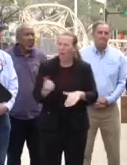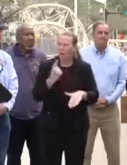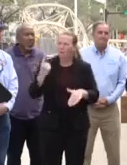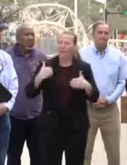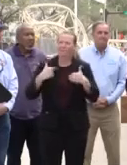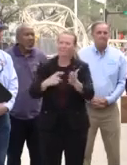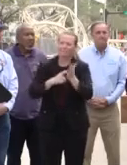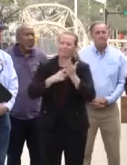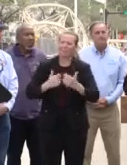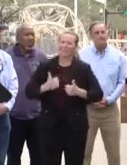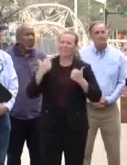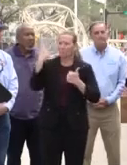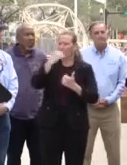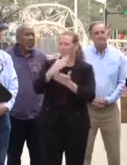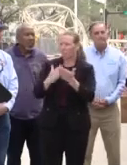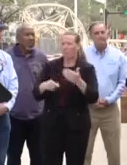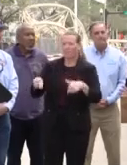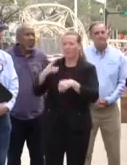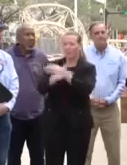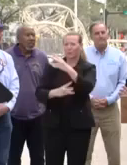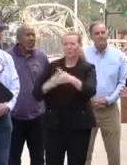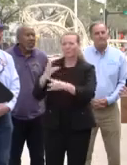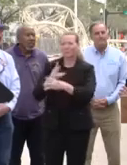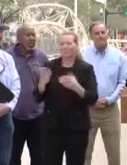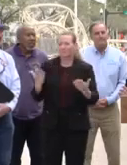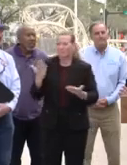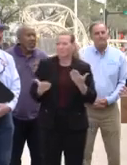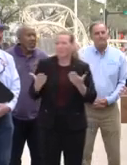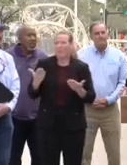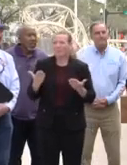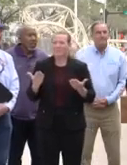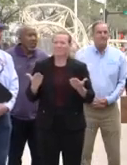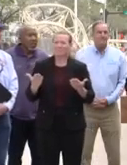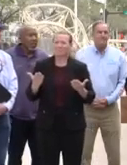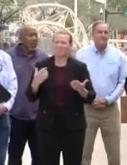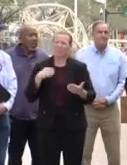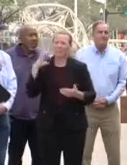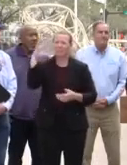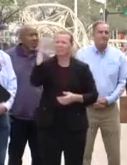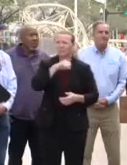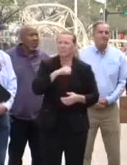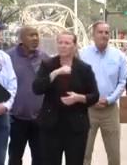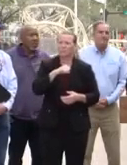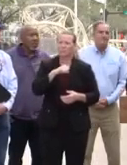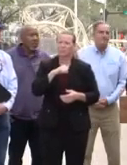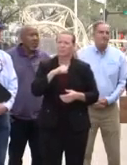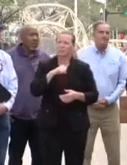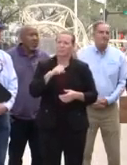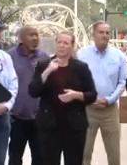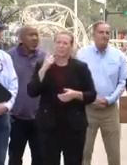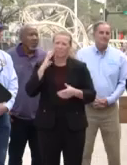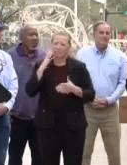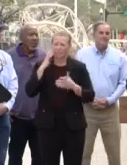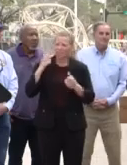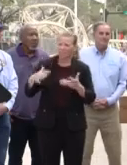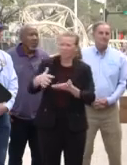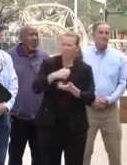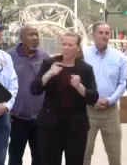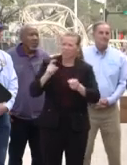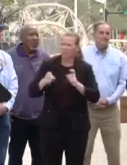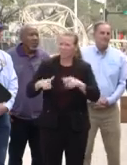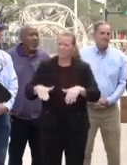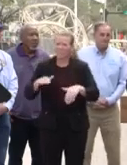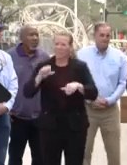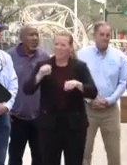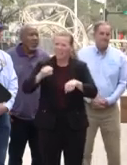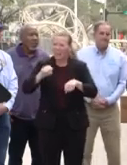of the world there. And maybe I took it for granted growing up around here, but that you can go all across this country and not find beaches